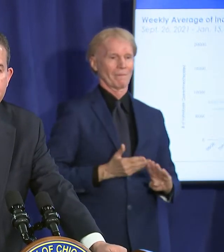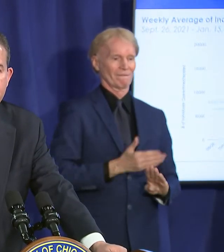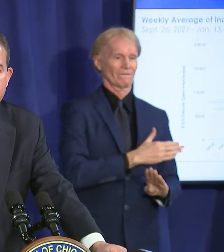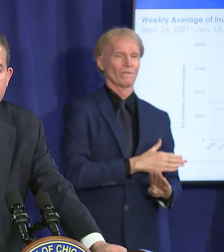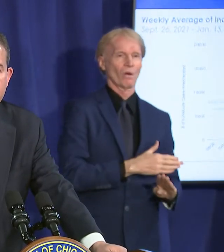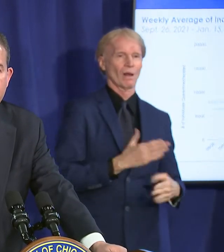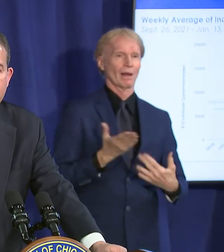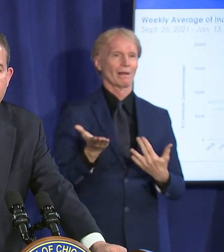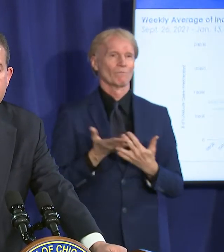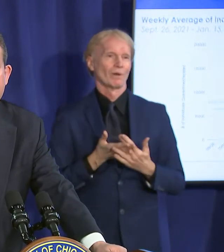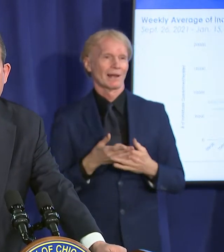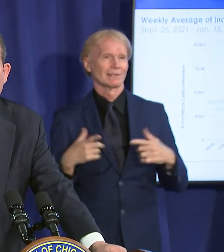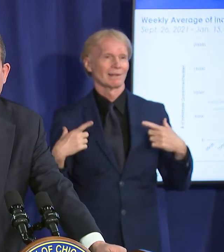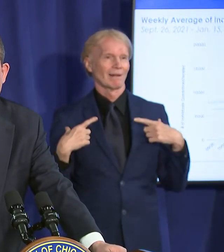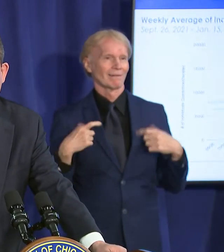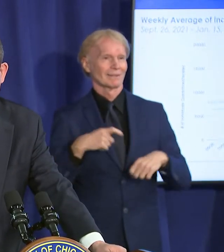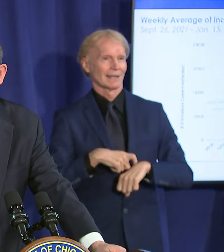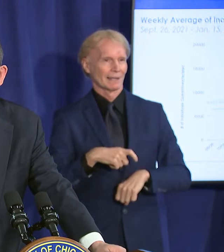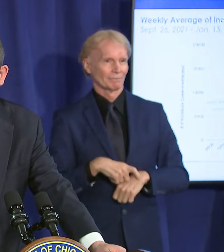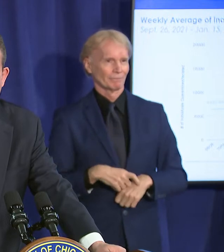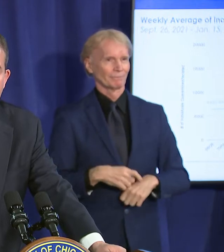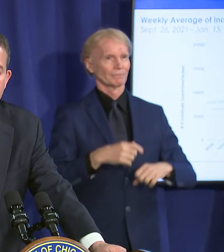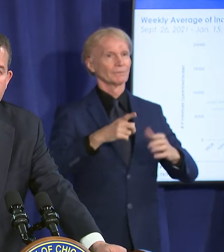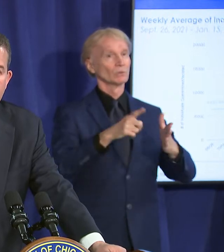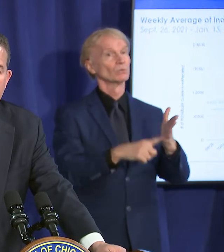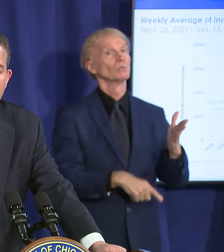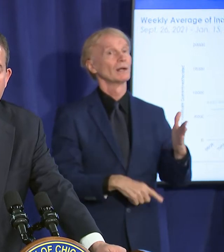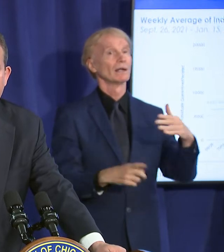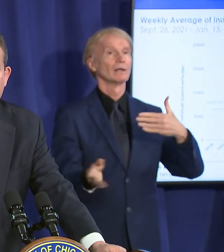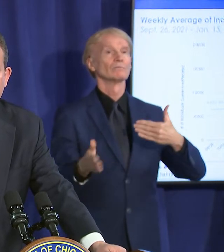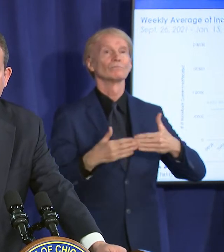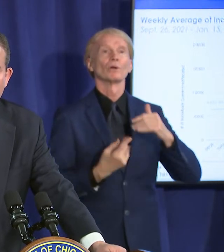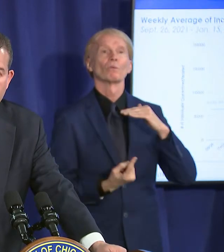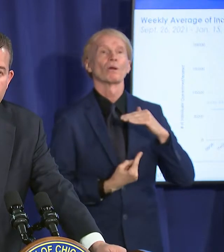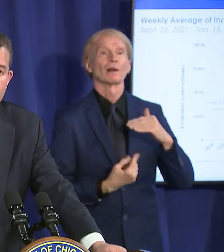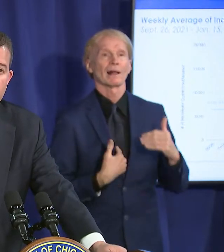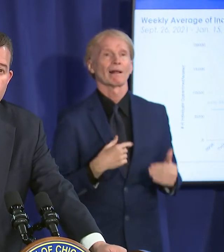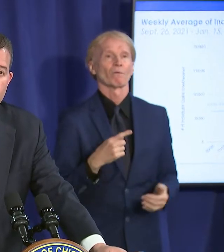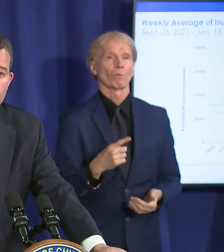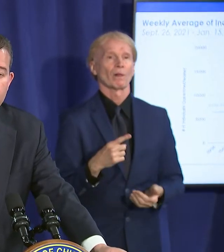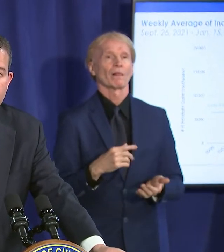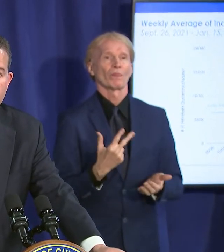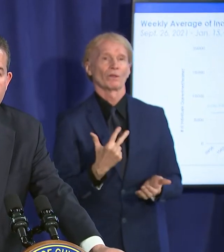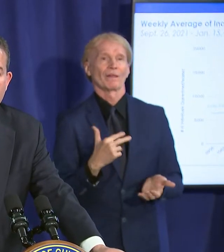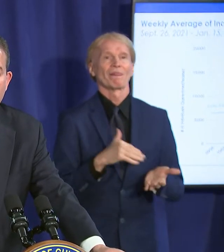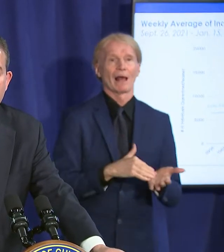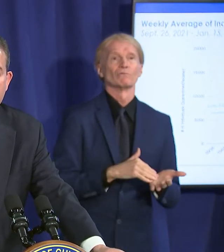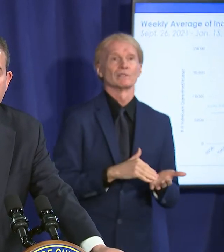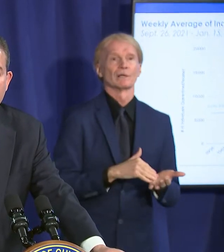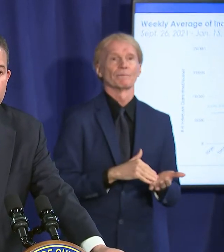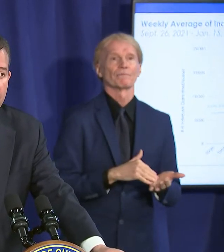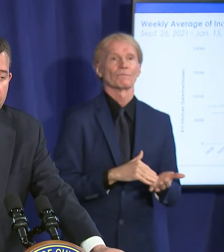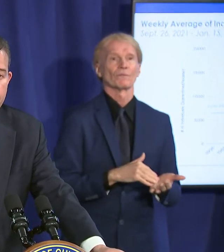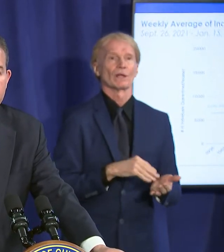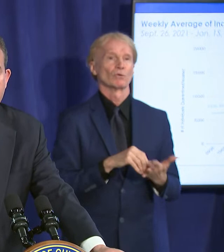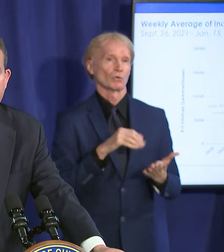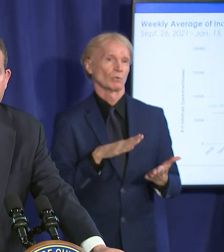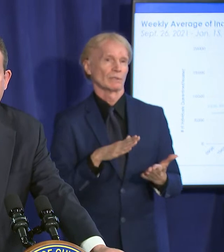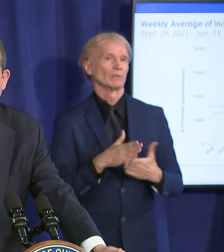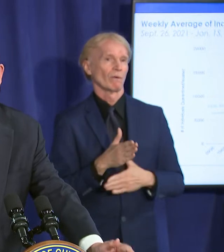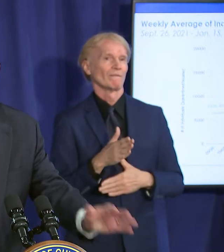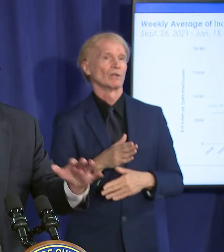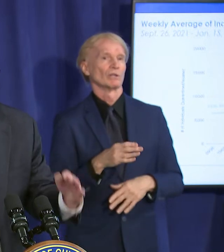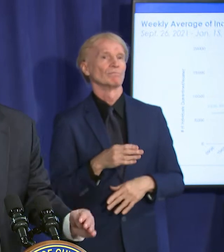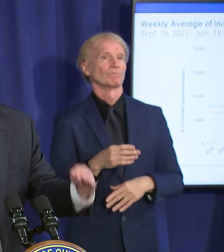slide. And this is what it's been in terms of quarantine. We now have over 13,000 students that are being quarantined, over 1,100